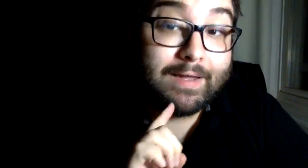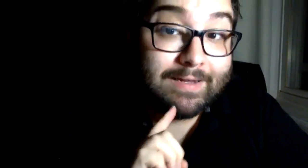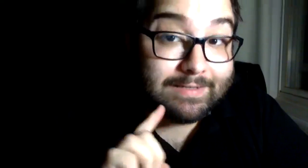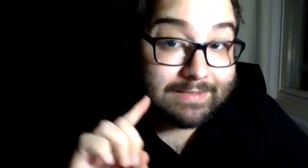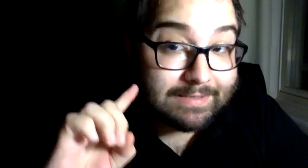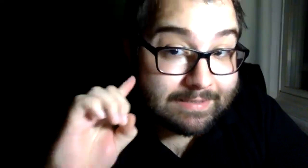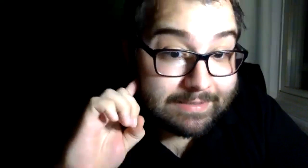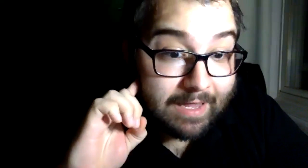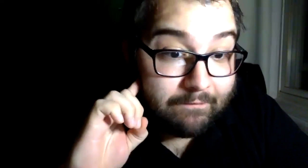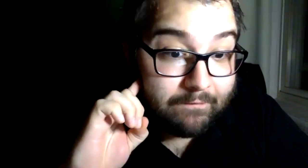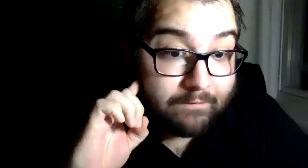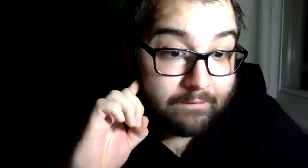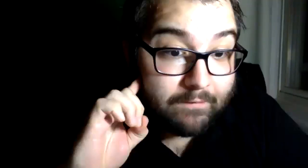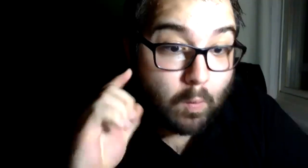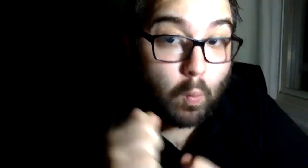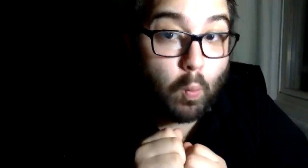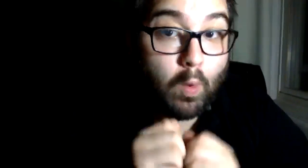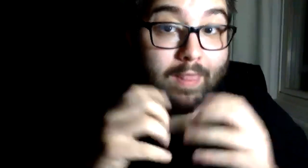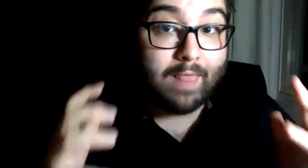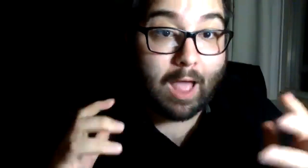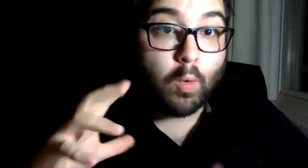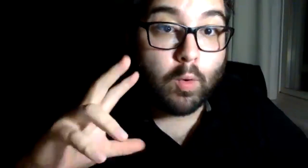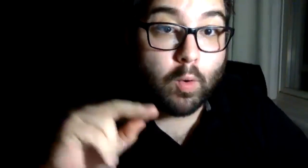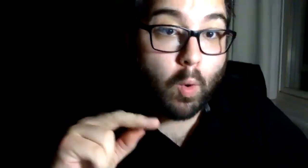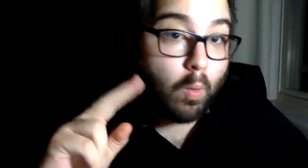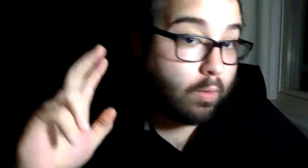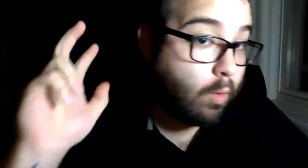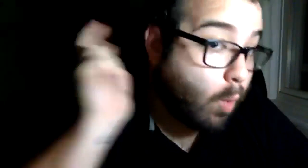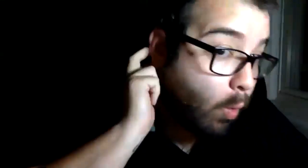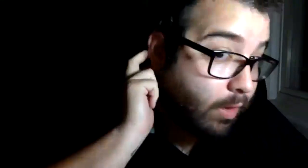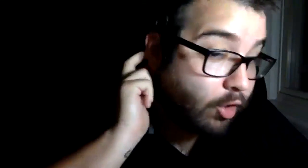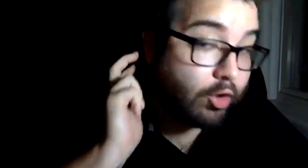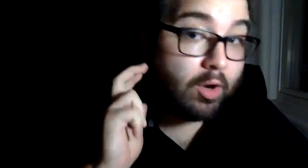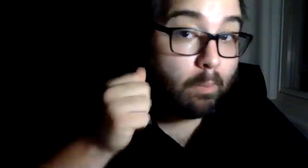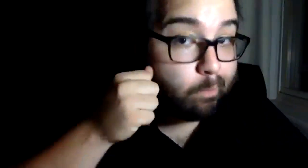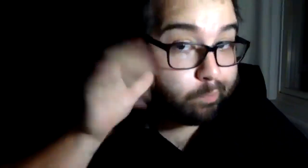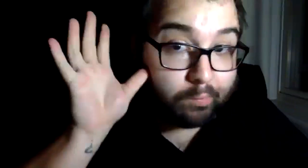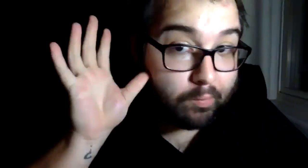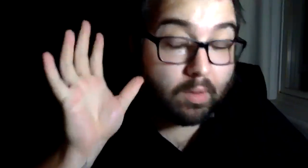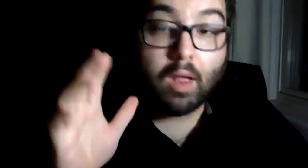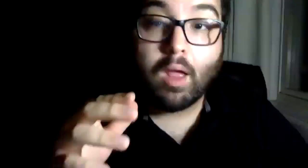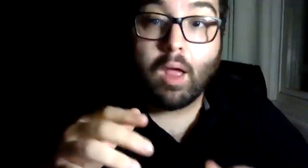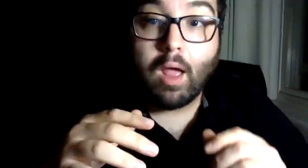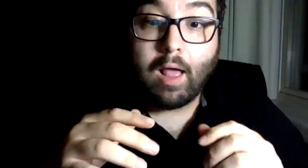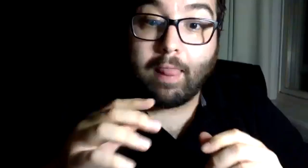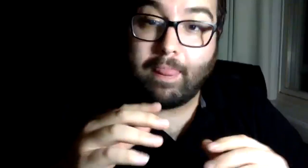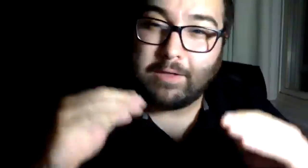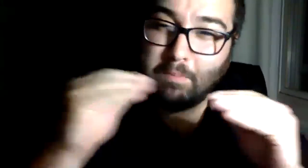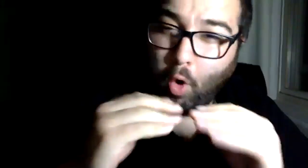without no cochlear implant. So be deaf is more harder to communicate with